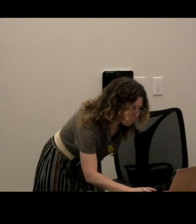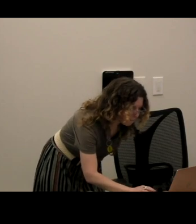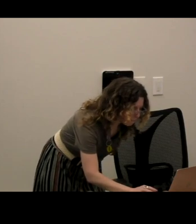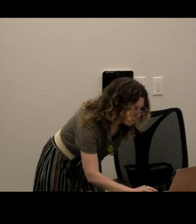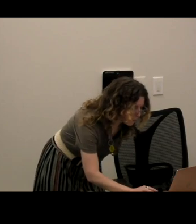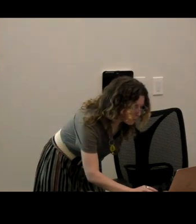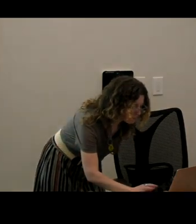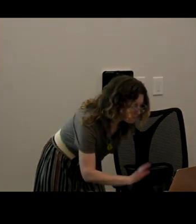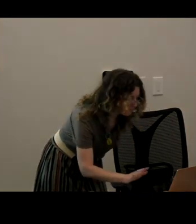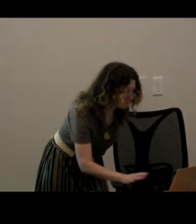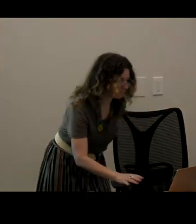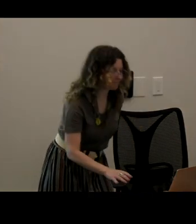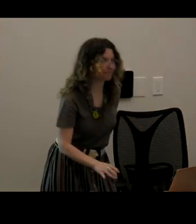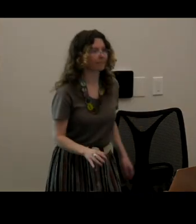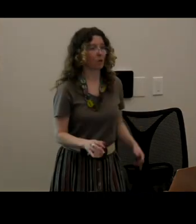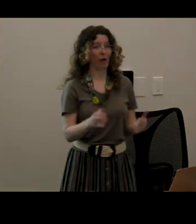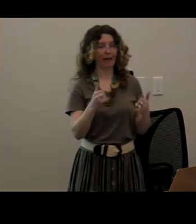Pragmatic.